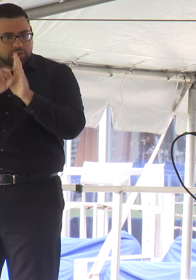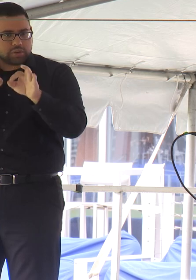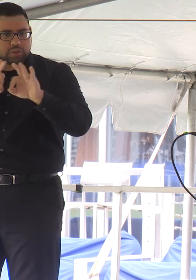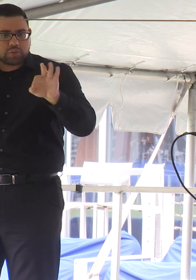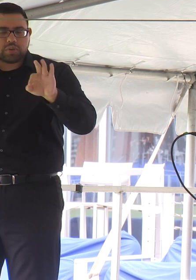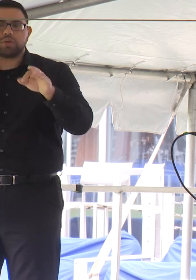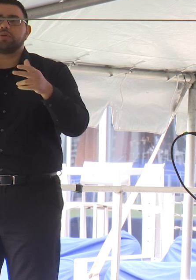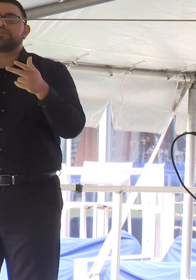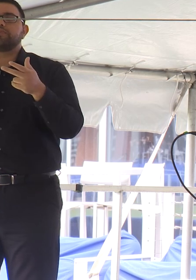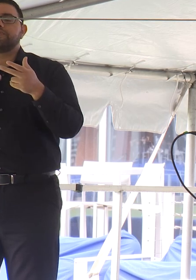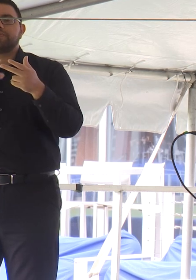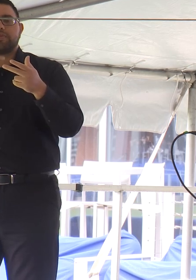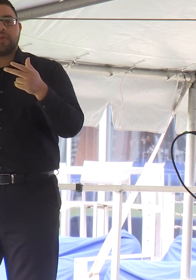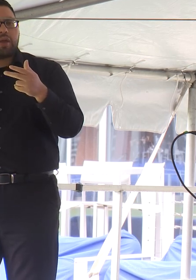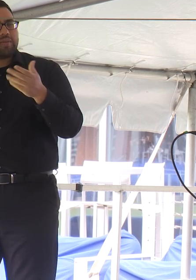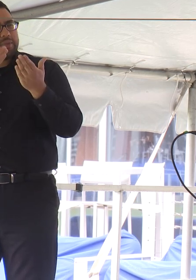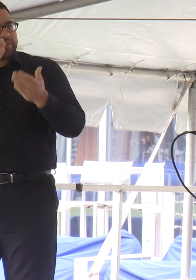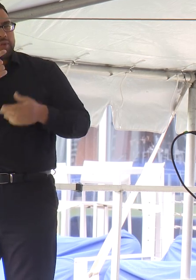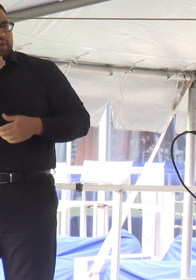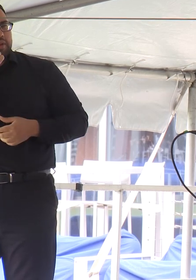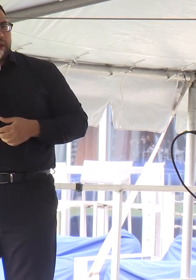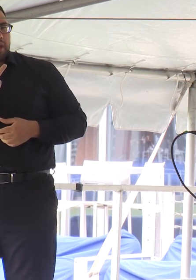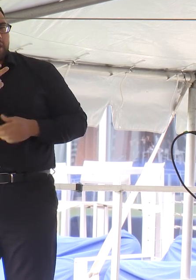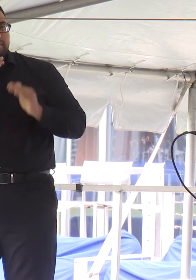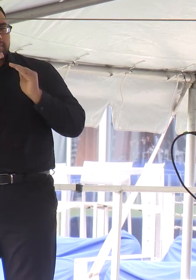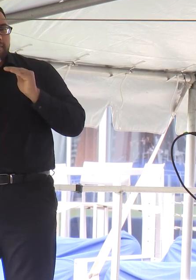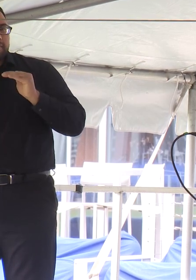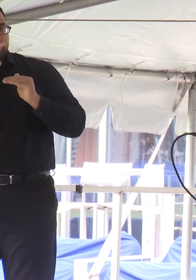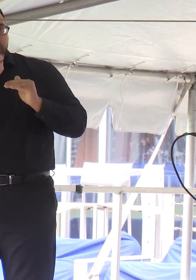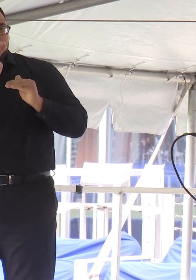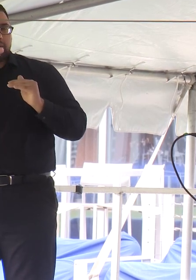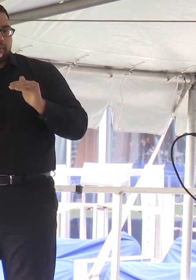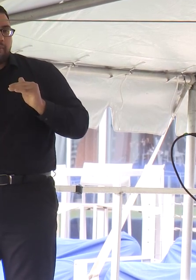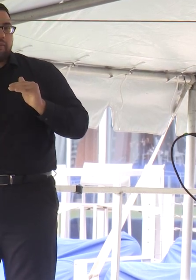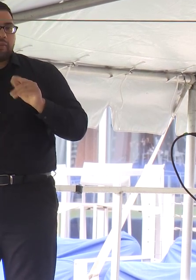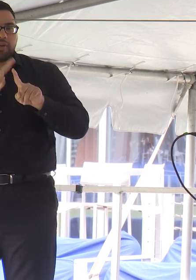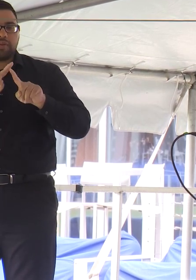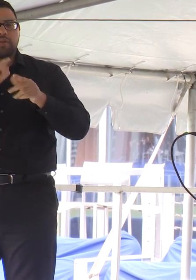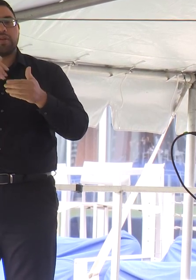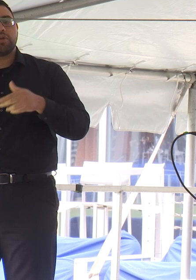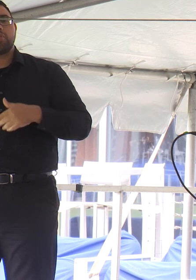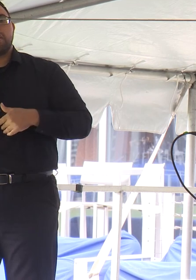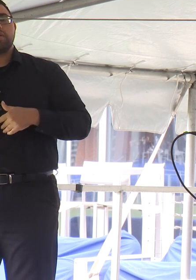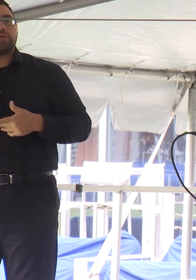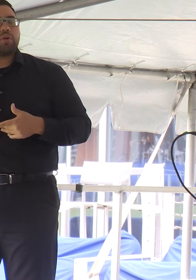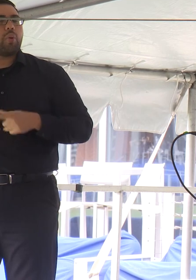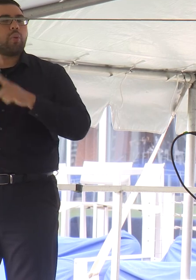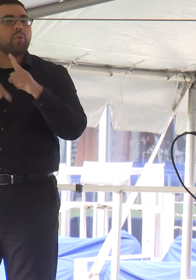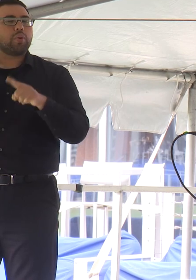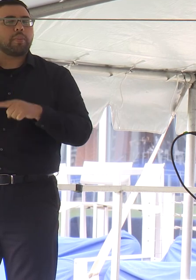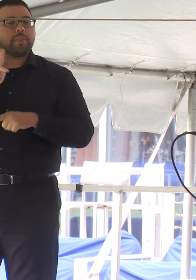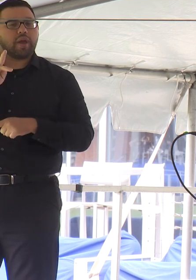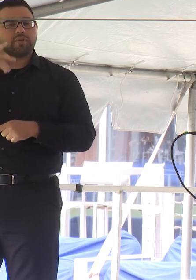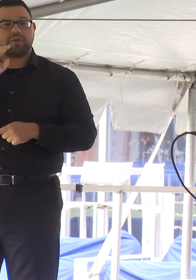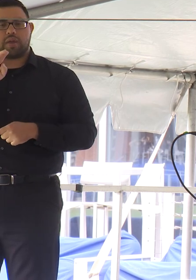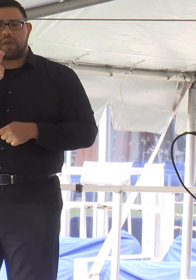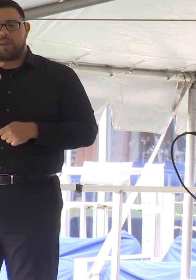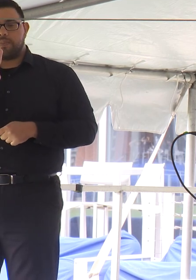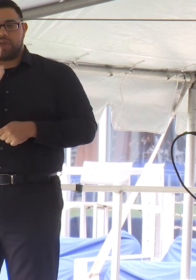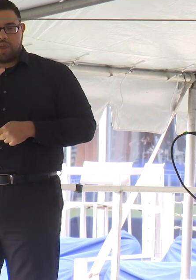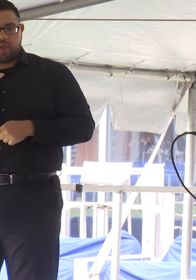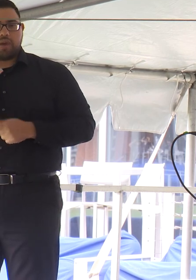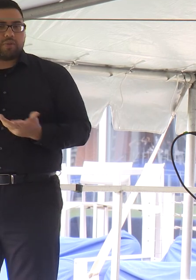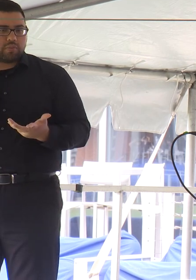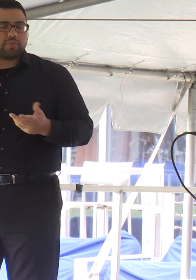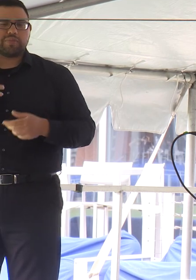degree, and I think there might have been like a half smirk on Bob's face, and then the next question was, when are you going back for your MBA, right? And